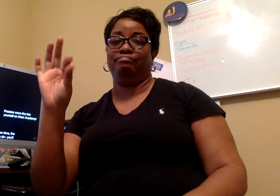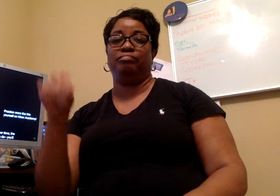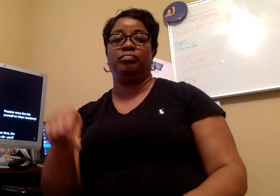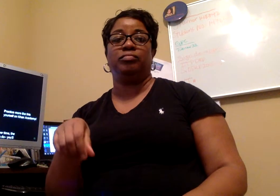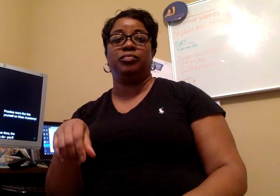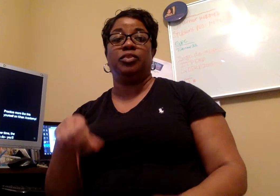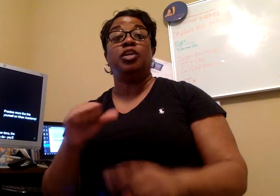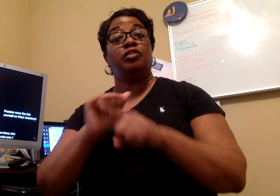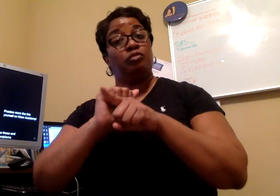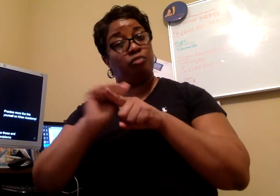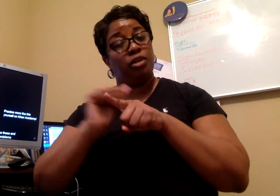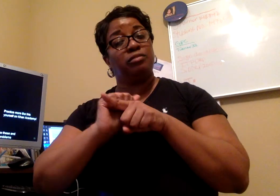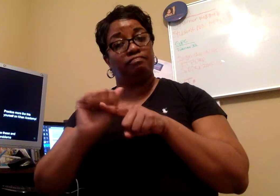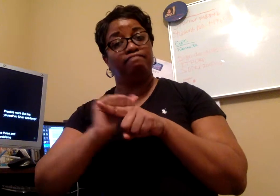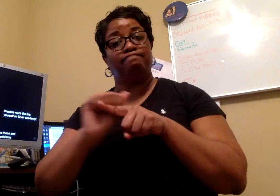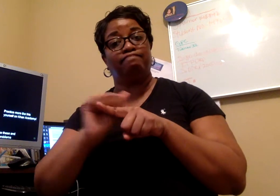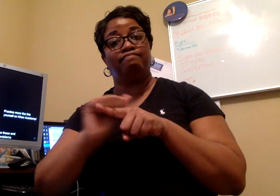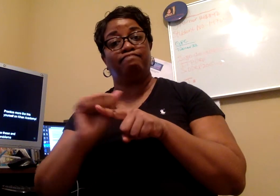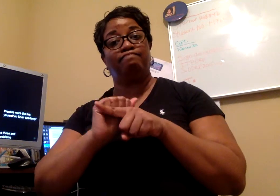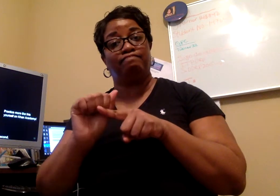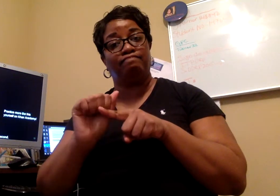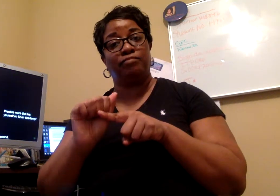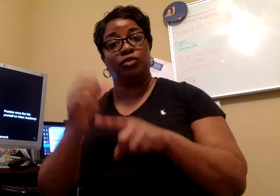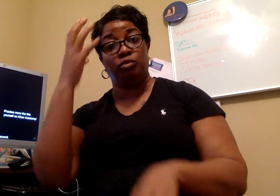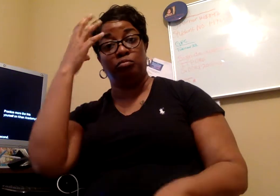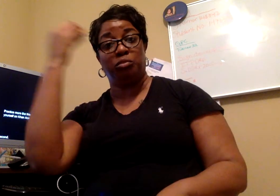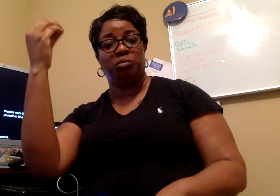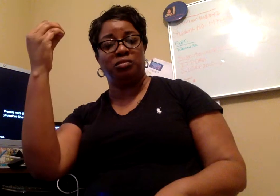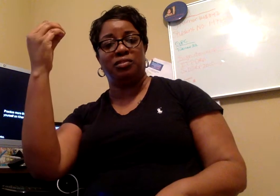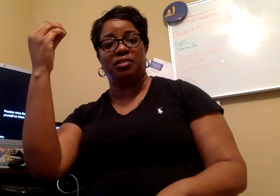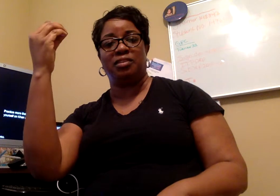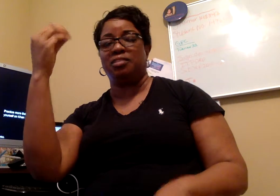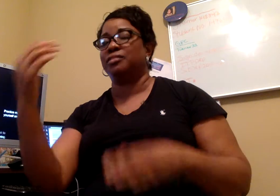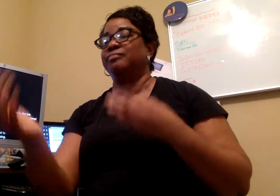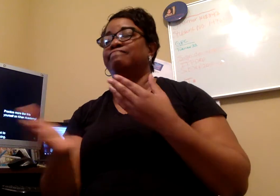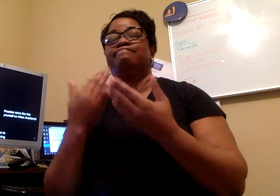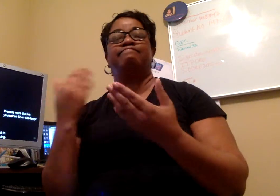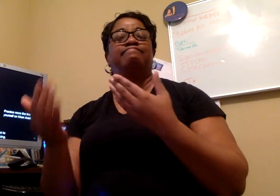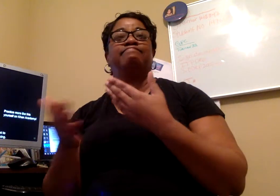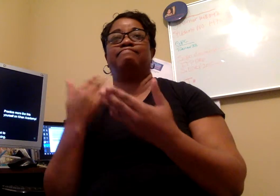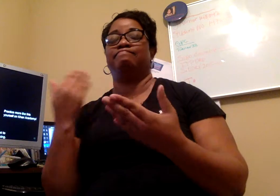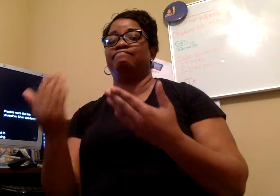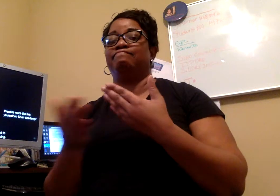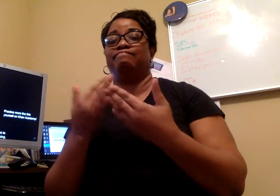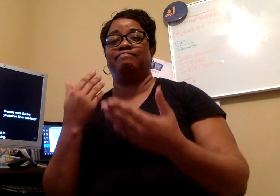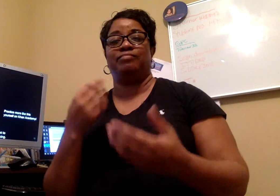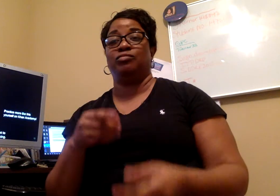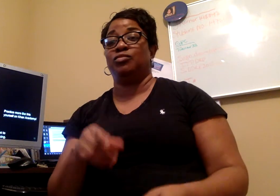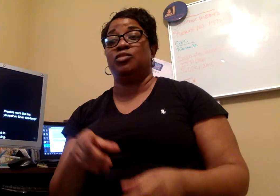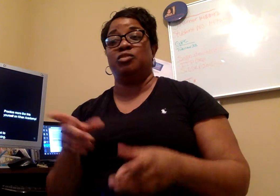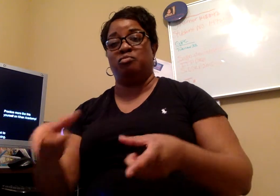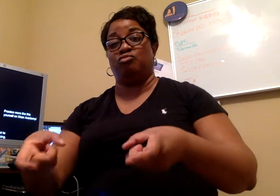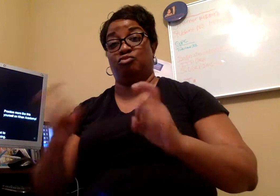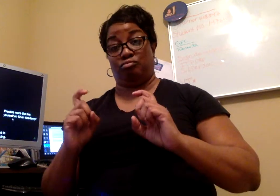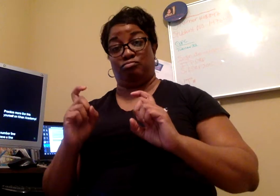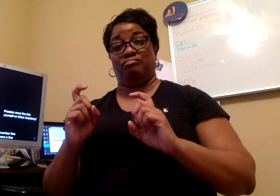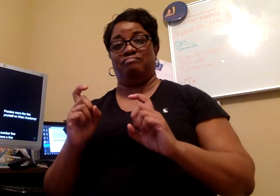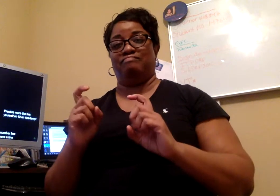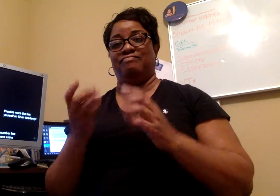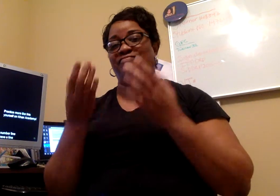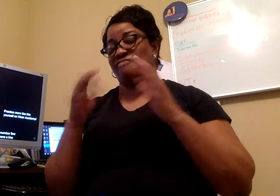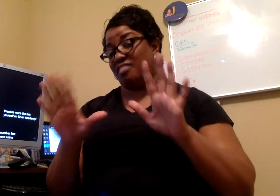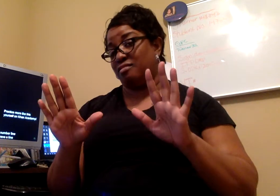practice you do, you'll hopefully memorize it, and you'll do these problems in like half a second. I promise you, you just got to keep practicing. Let's say I